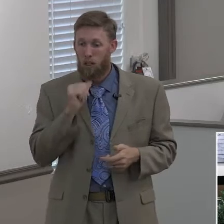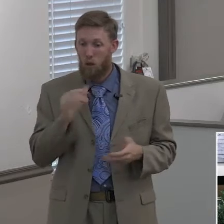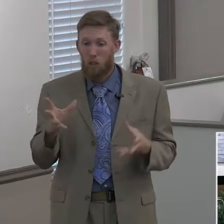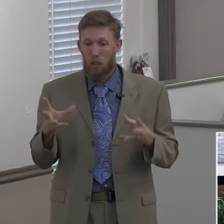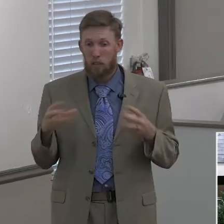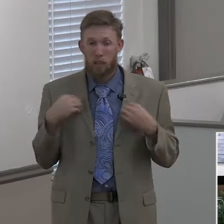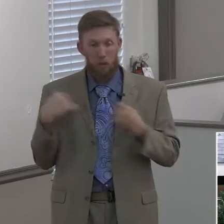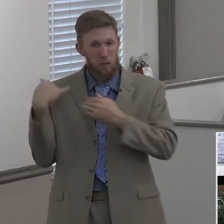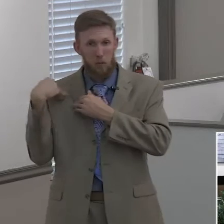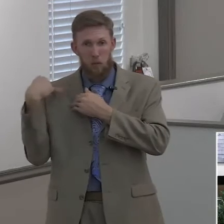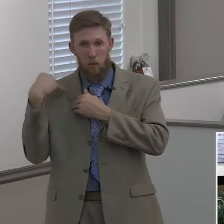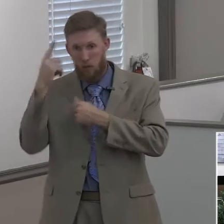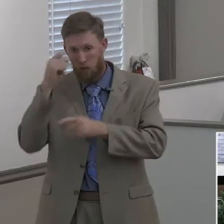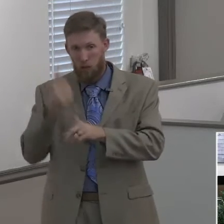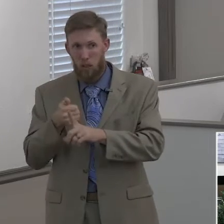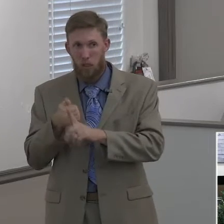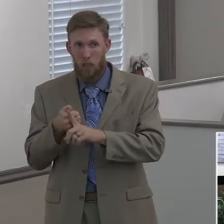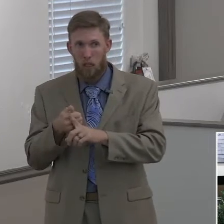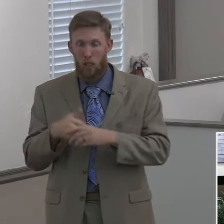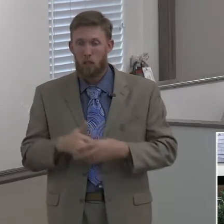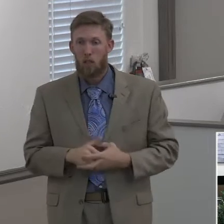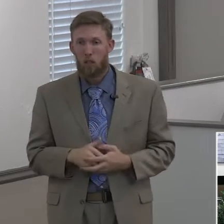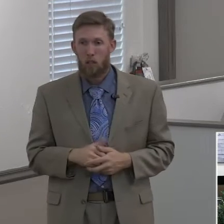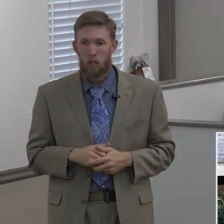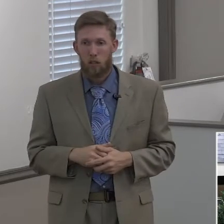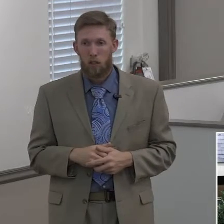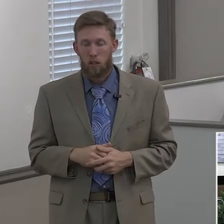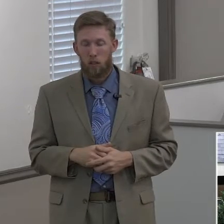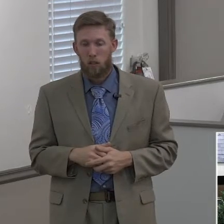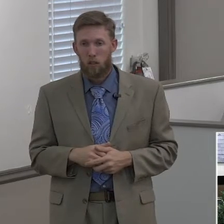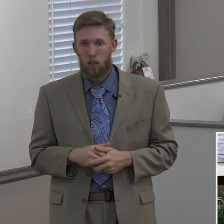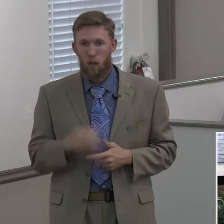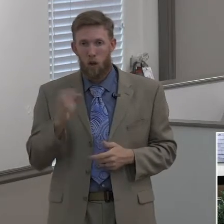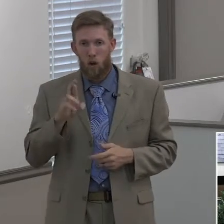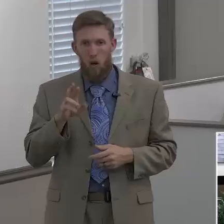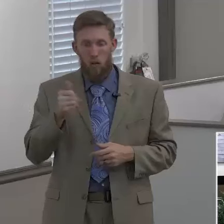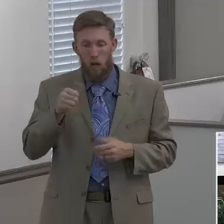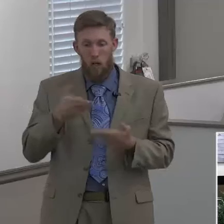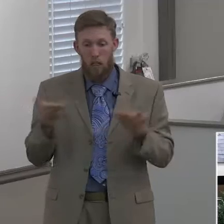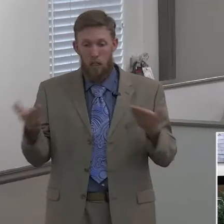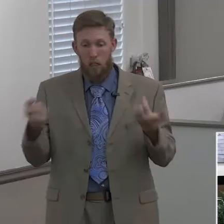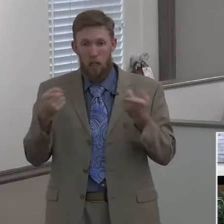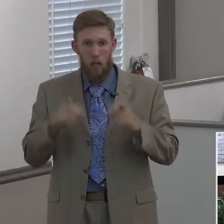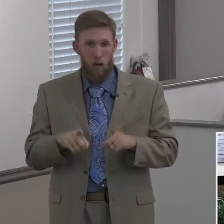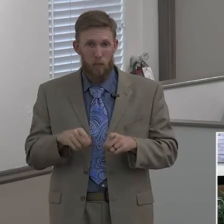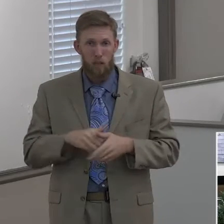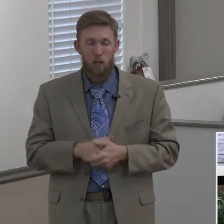They don't take any responsibility for themselves. You know, they don't take any responsibility for anything.